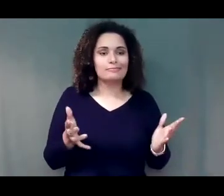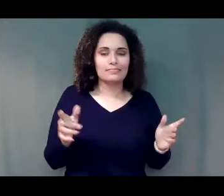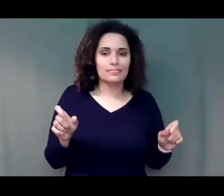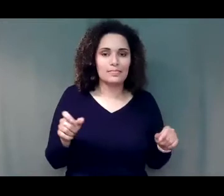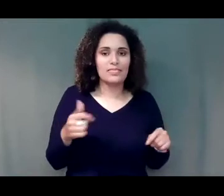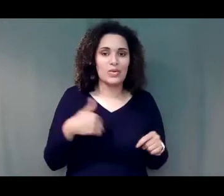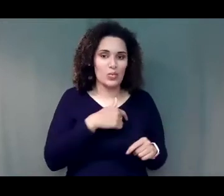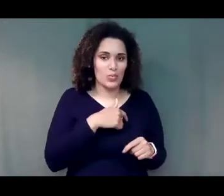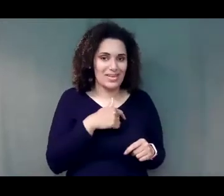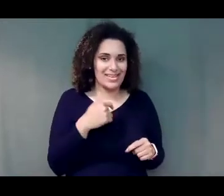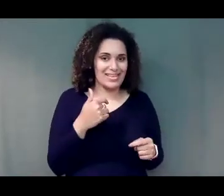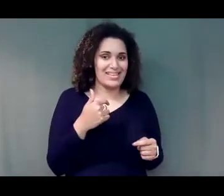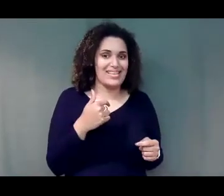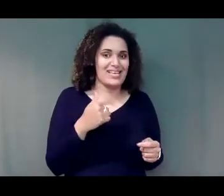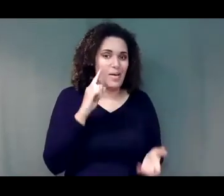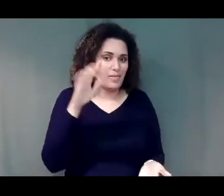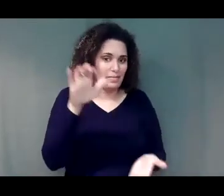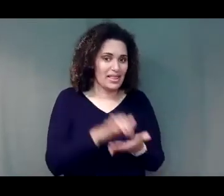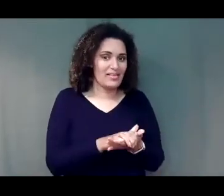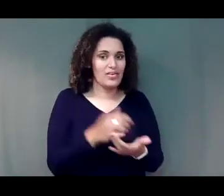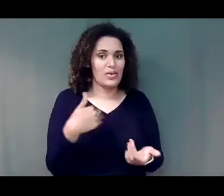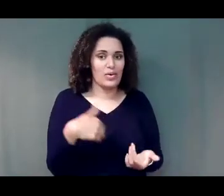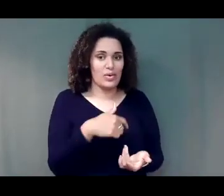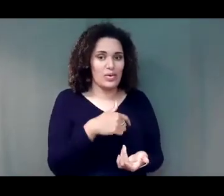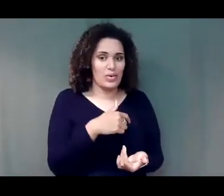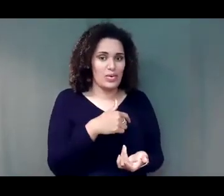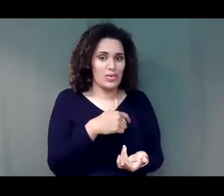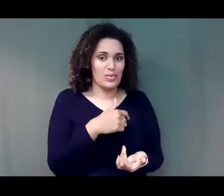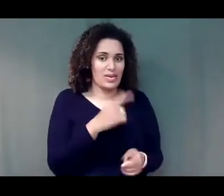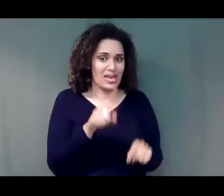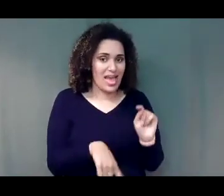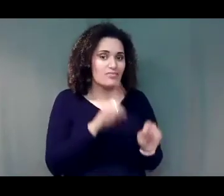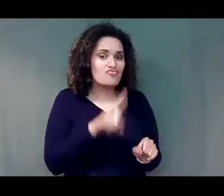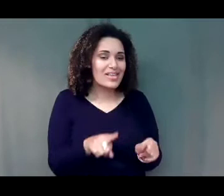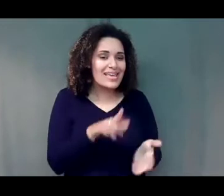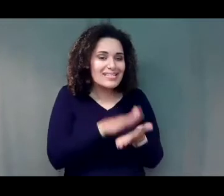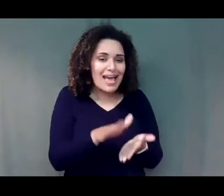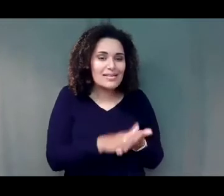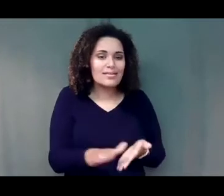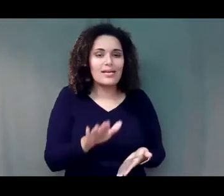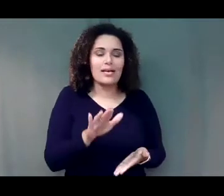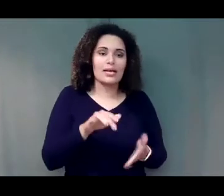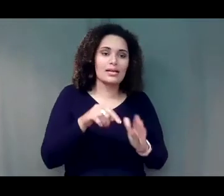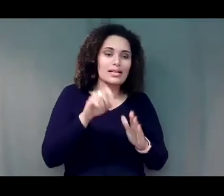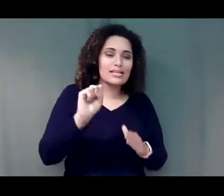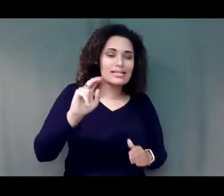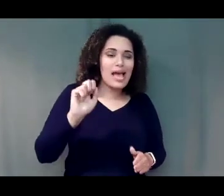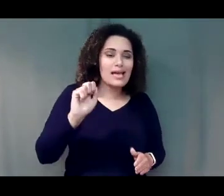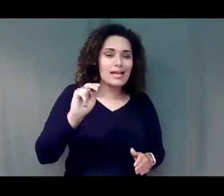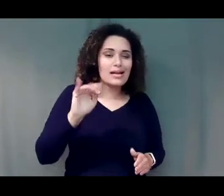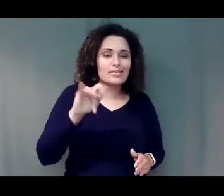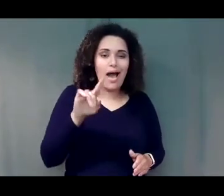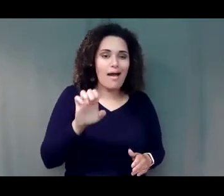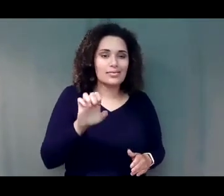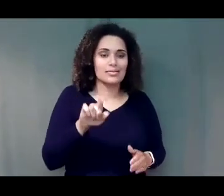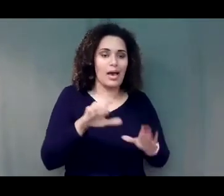and we also have a belief that you can't really sanitize a barrel anyway. You can clean it and you clean it well,